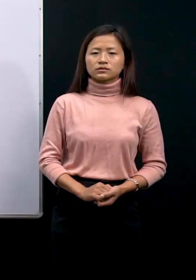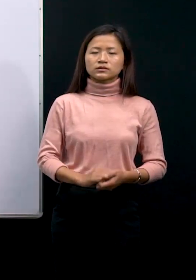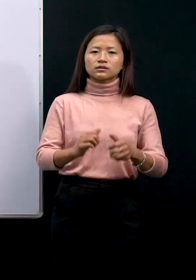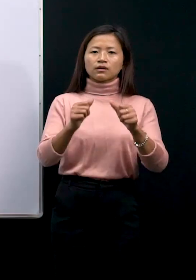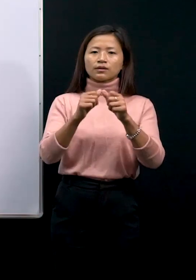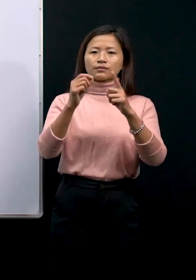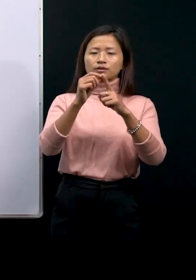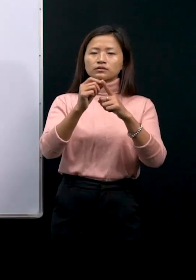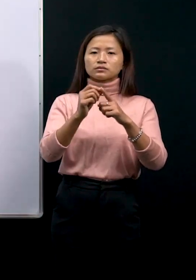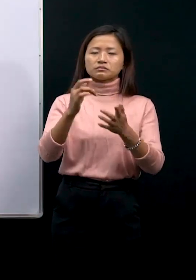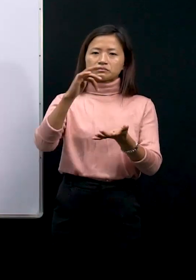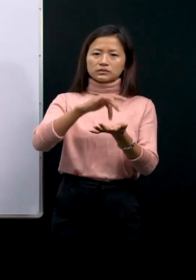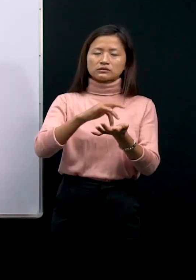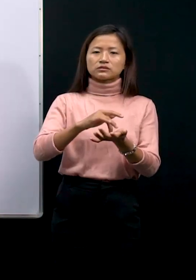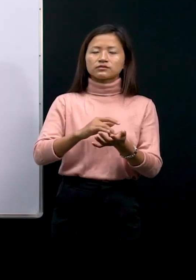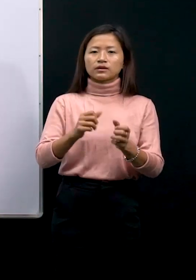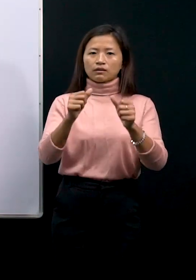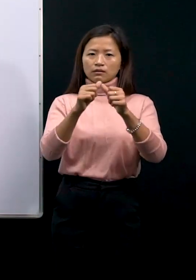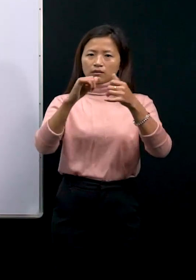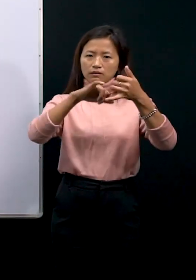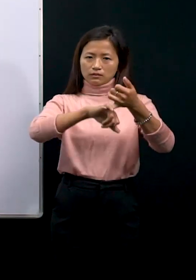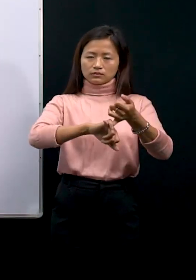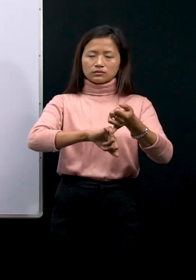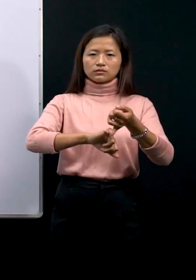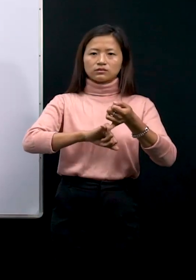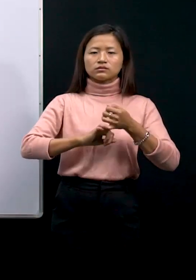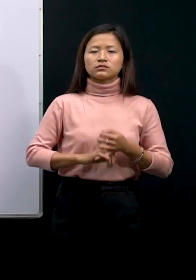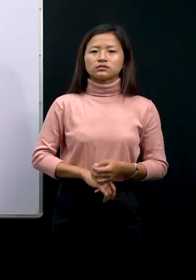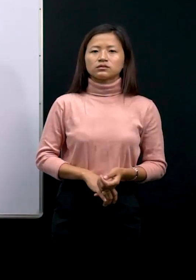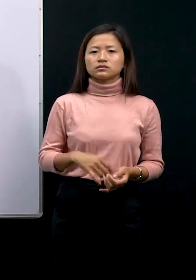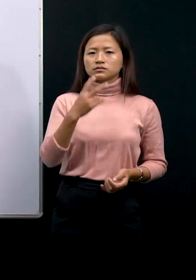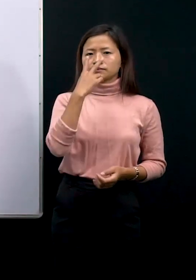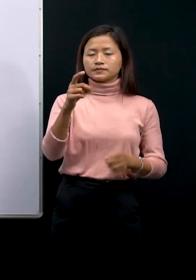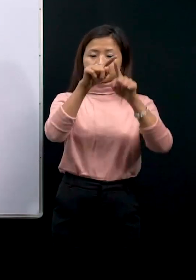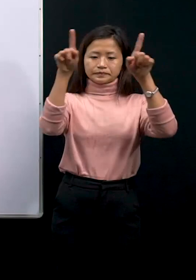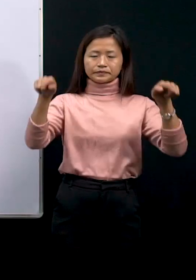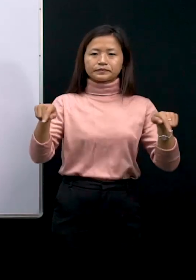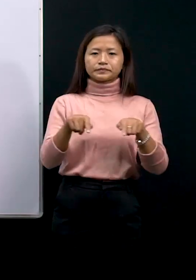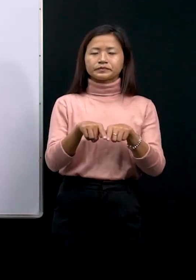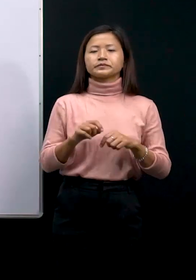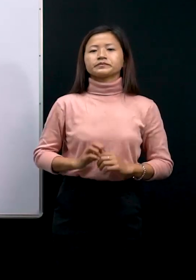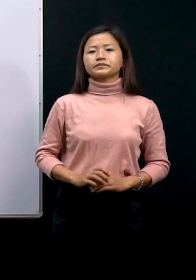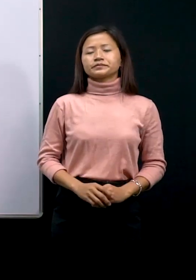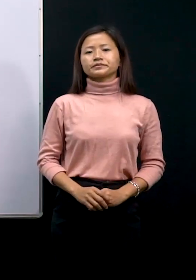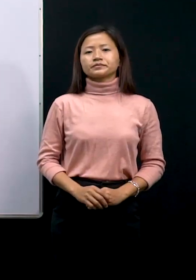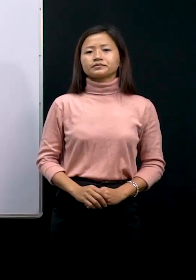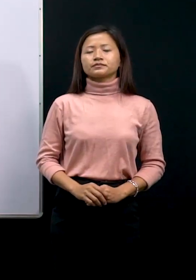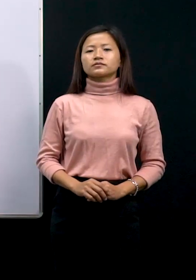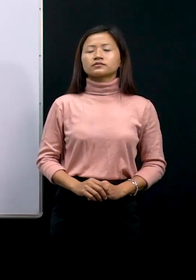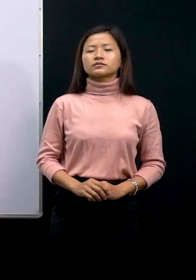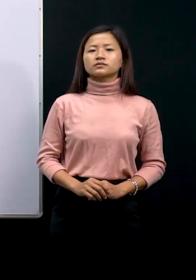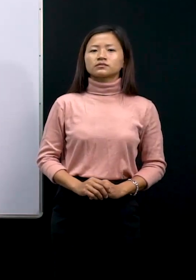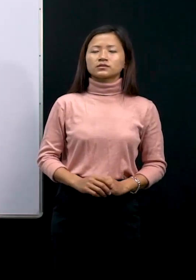AP. In place of AP, shall you write AS? Yes, look at the board. In place, AP and AS, are they equal or not? They are tangent,